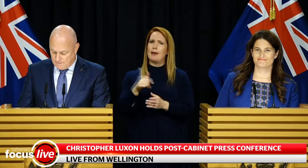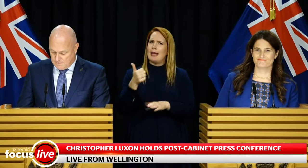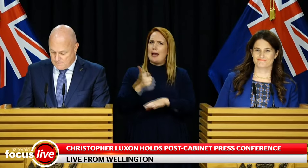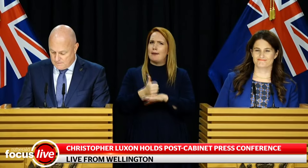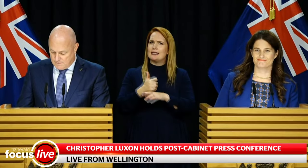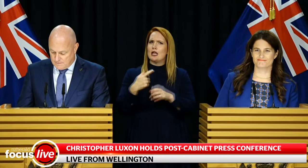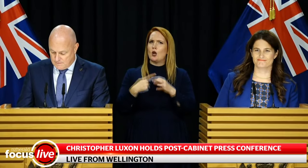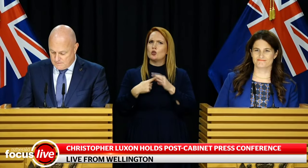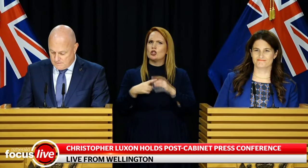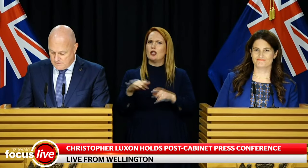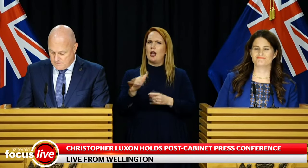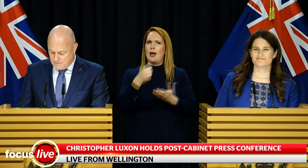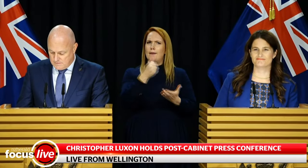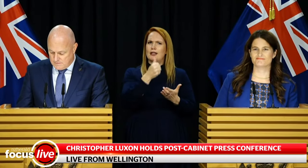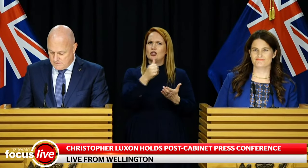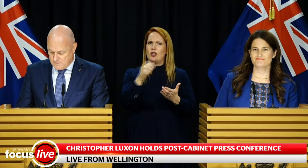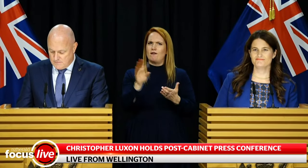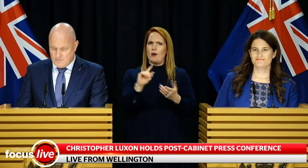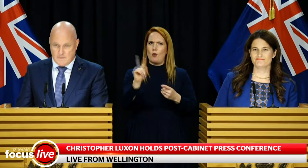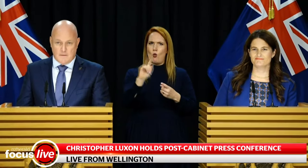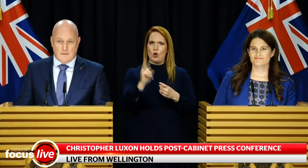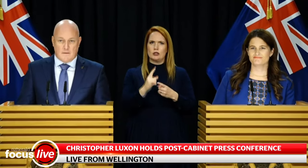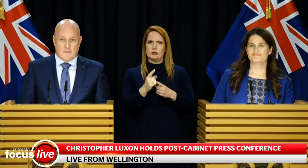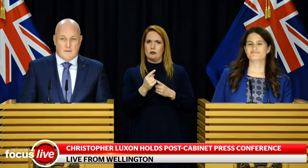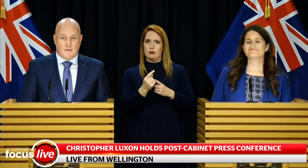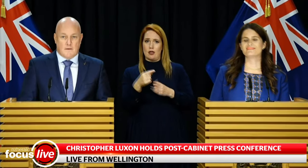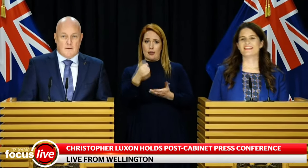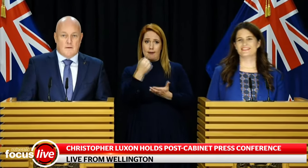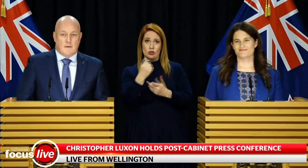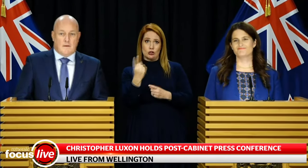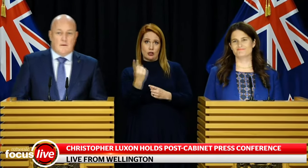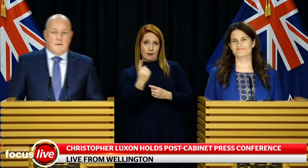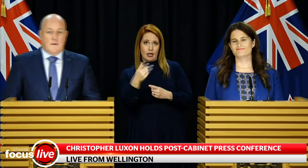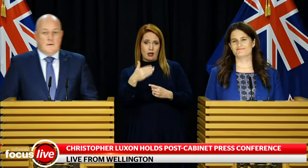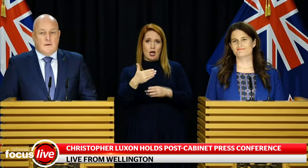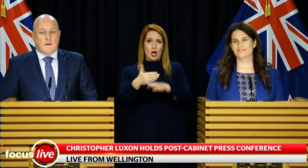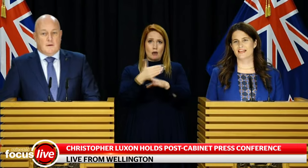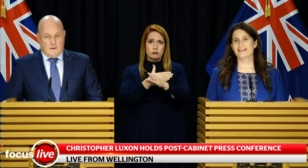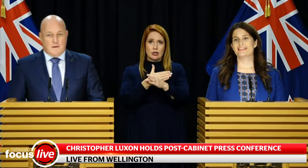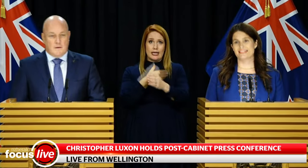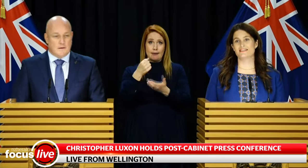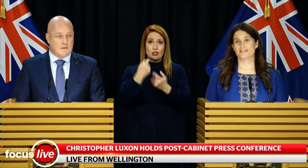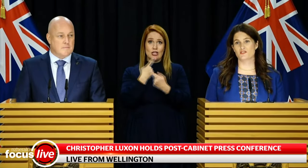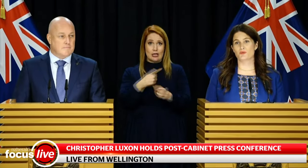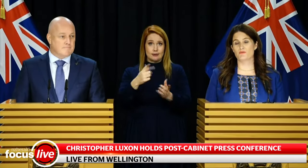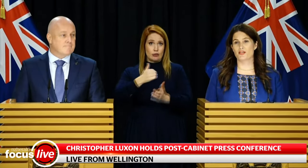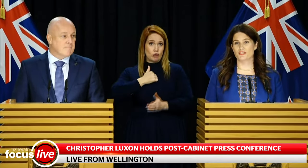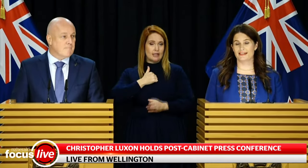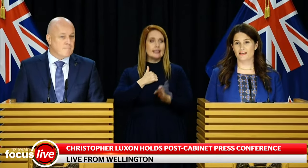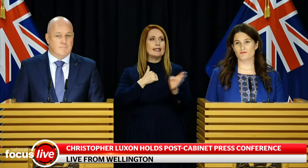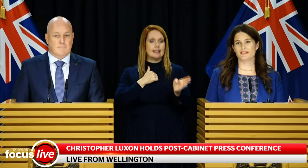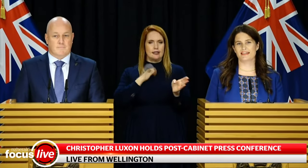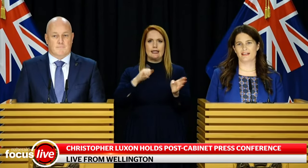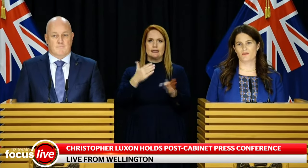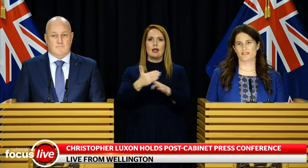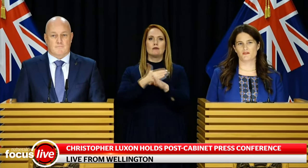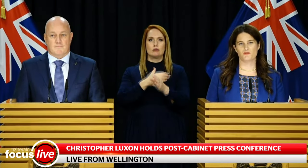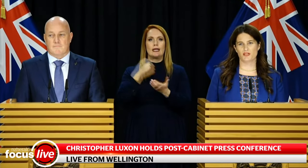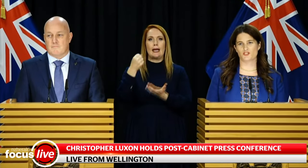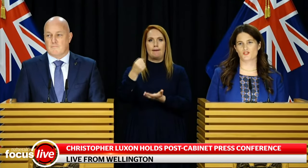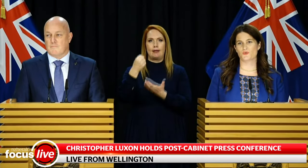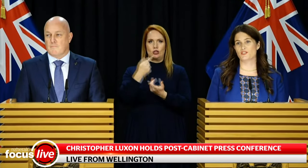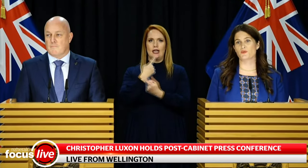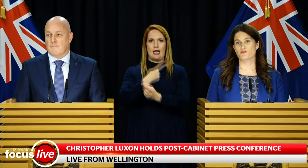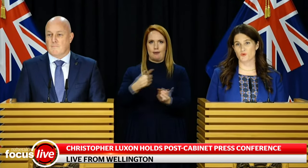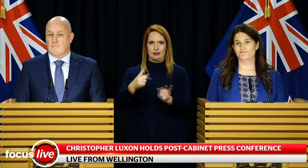but which budget line does this come out of? Is this out of the upcoming budget? So this is a pre-budget announcement, is it? Yes, this is a pre-budget announcement and comes out of